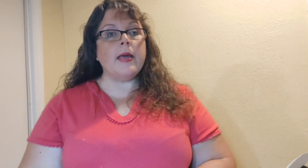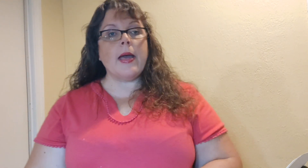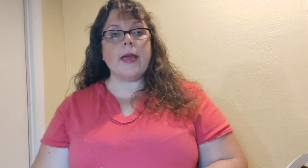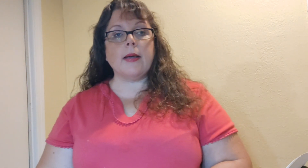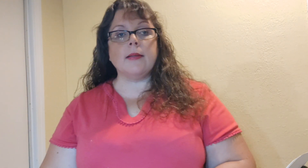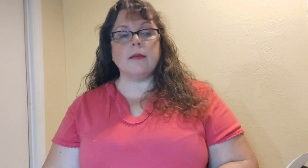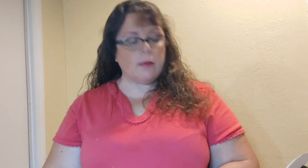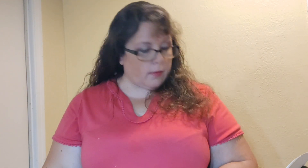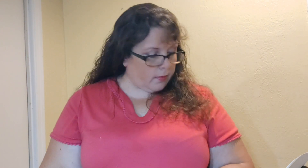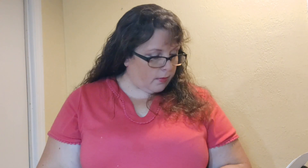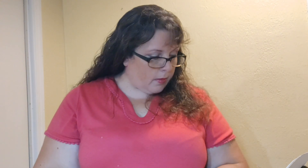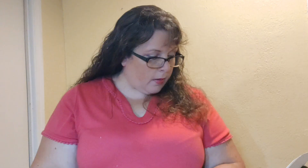And